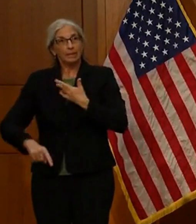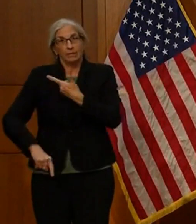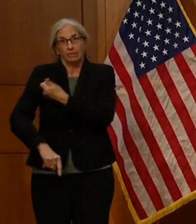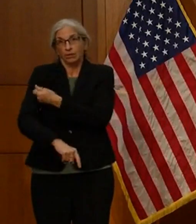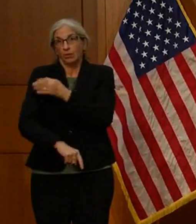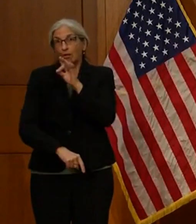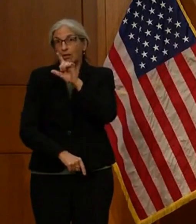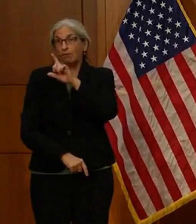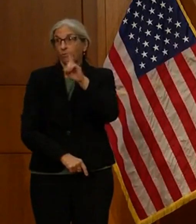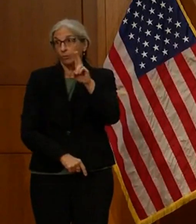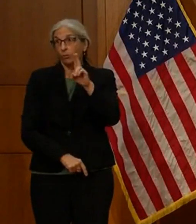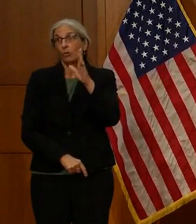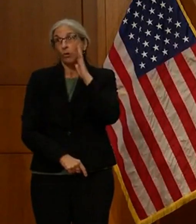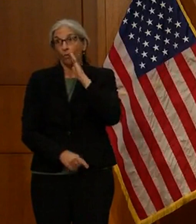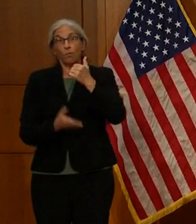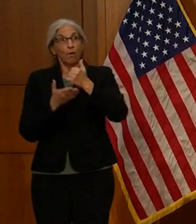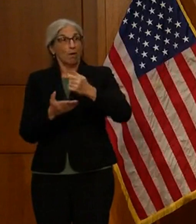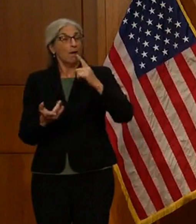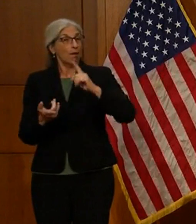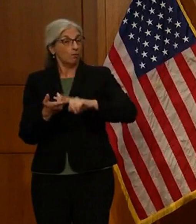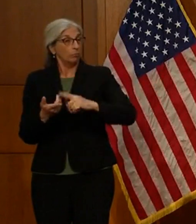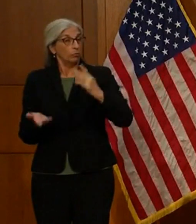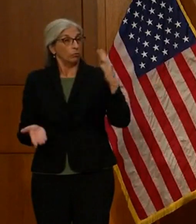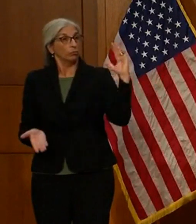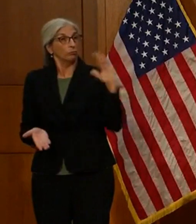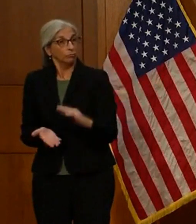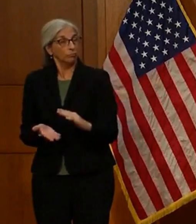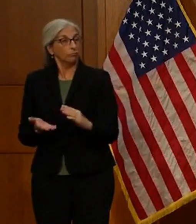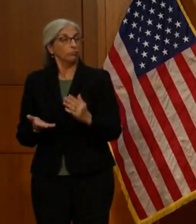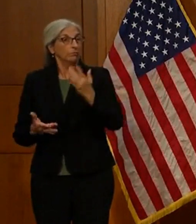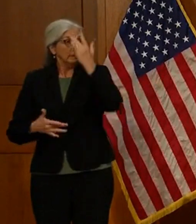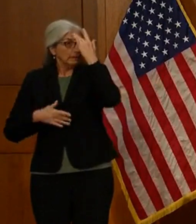think that'll help a lot with some of the things that we'll be dealing with this fall.